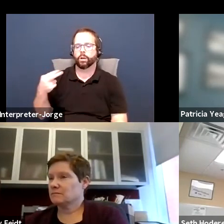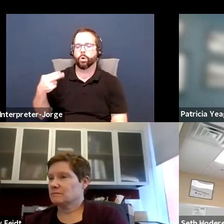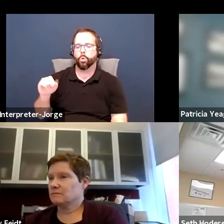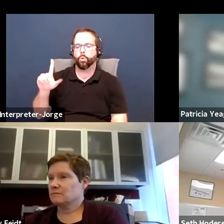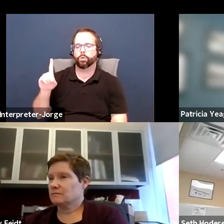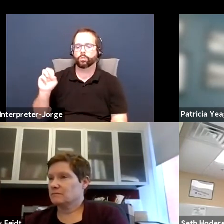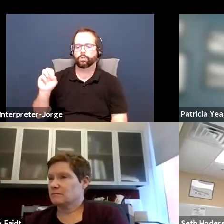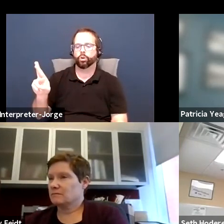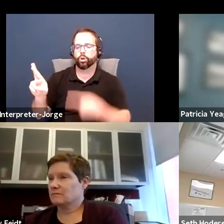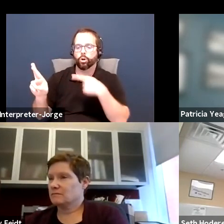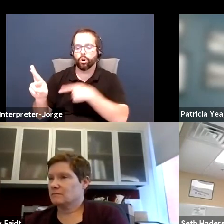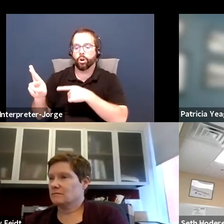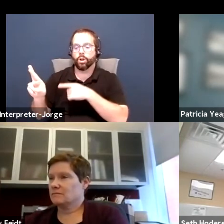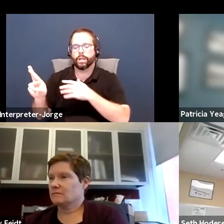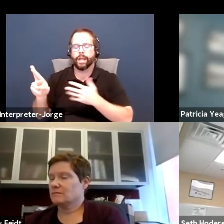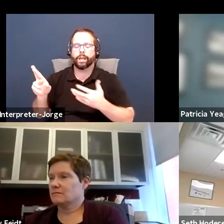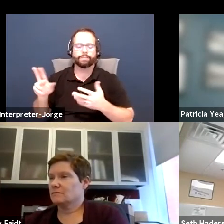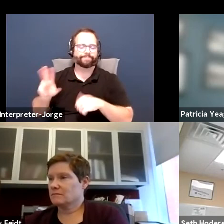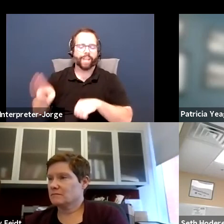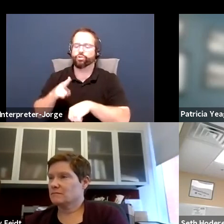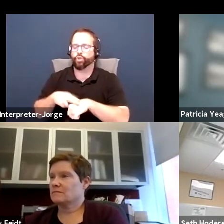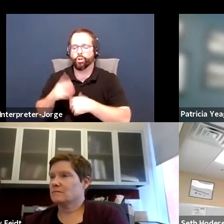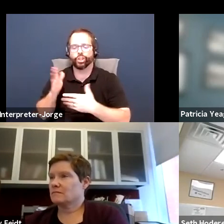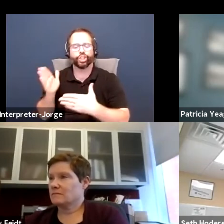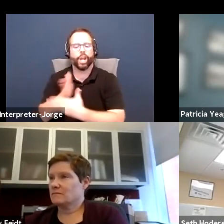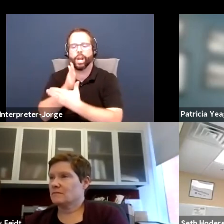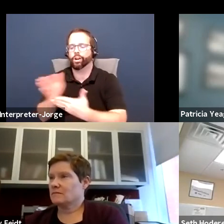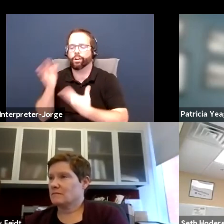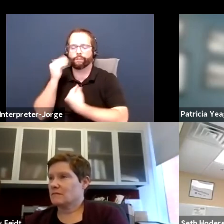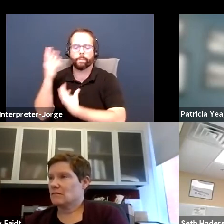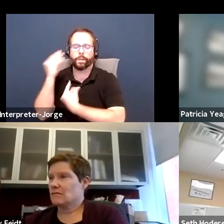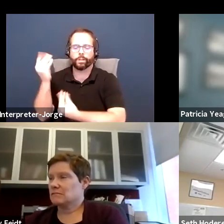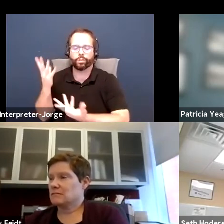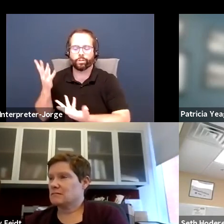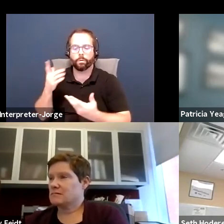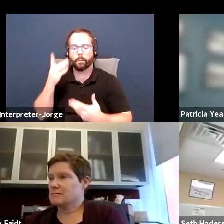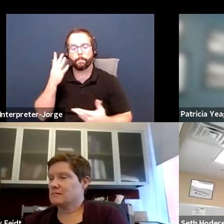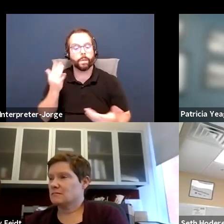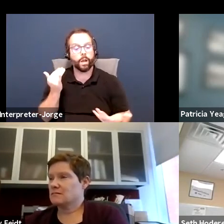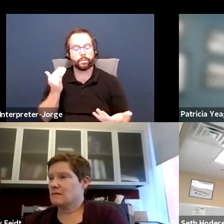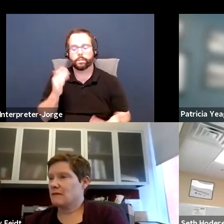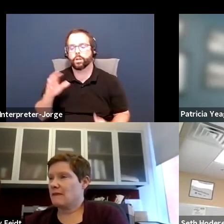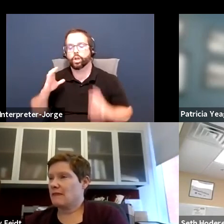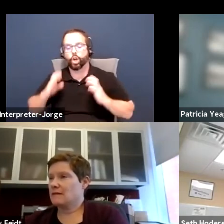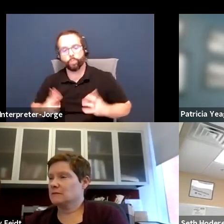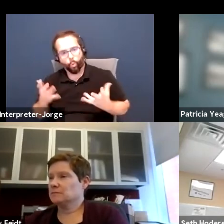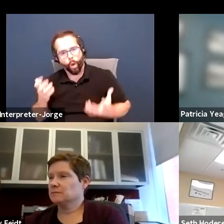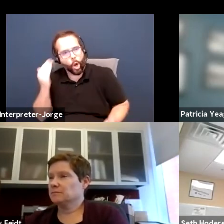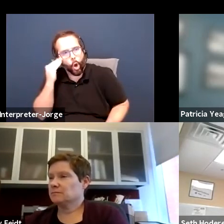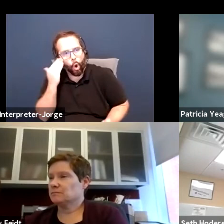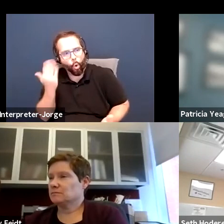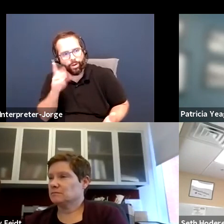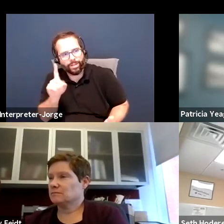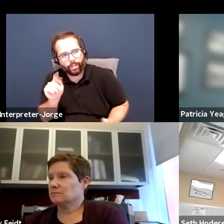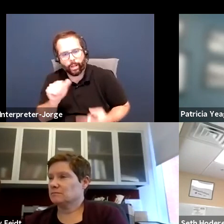that data better and you use that data after the fact, because your customers are going to want to hear about the data they were interested in, and your board's going to want to hear about